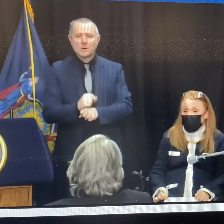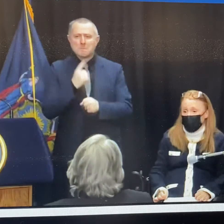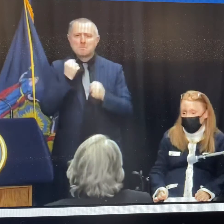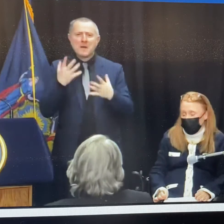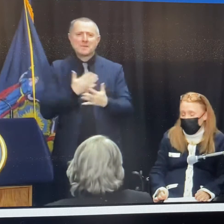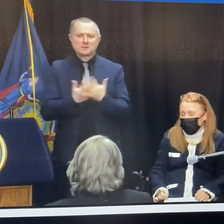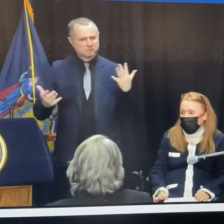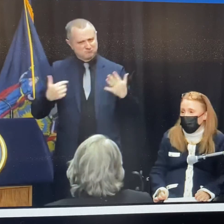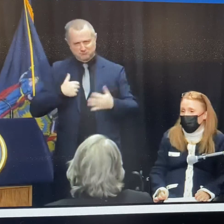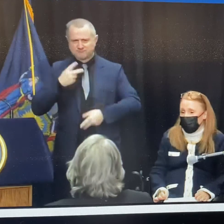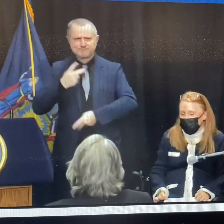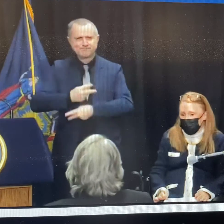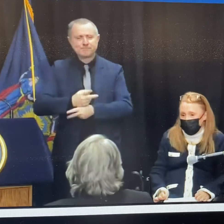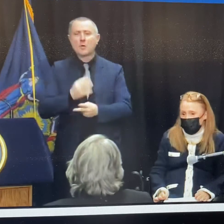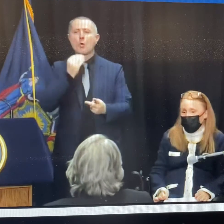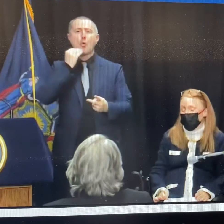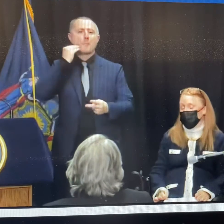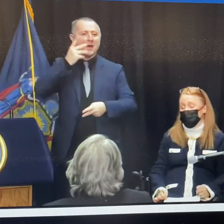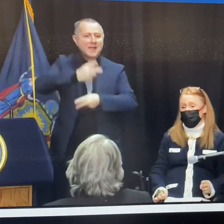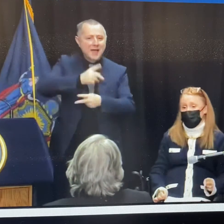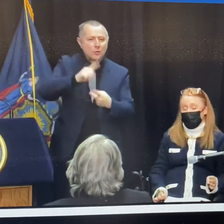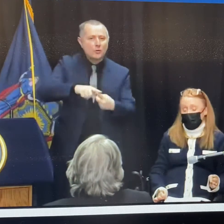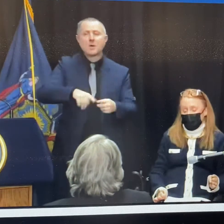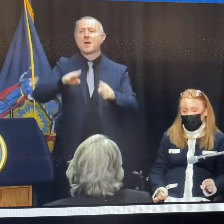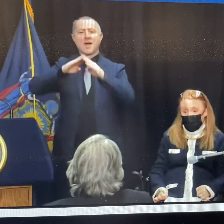care, we're paying for home care, housing,